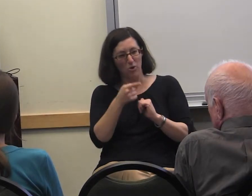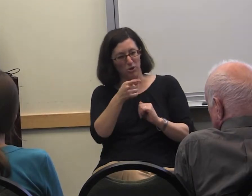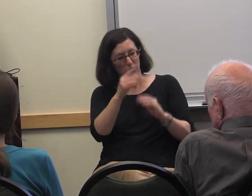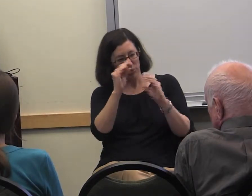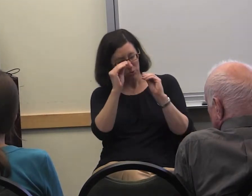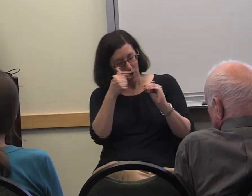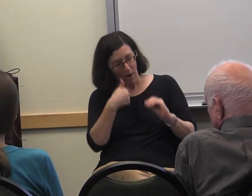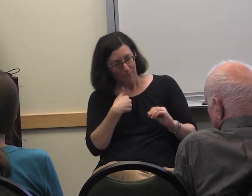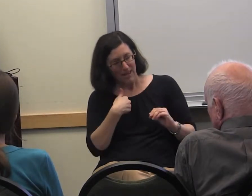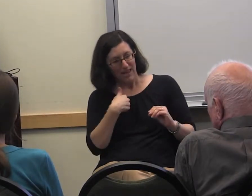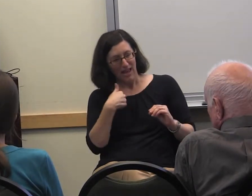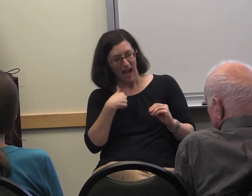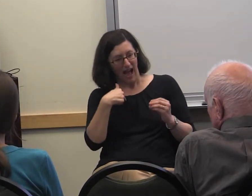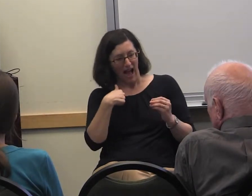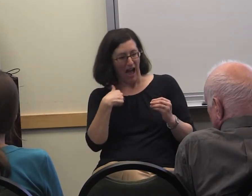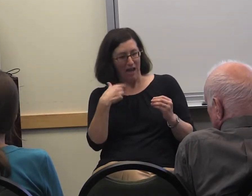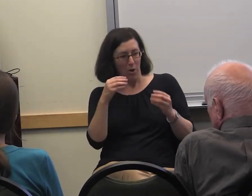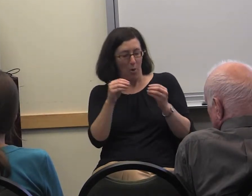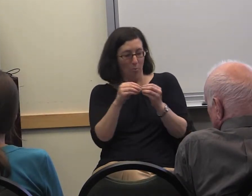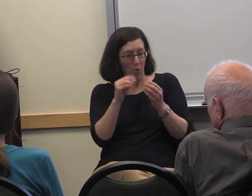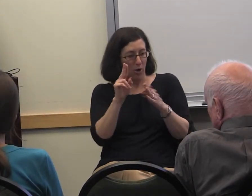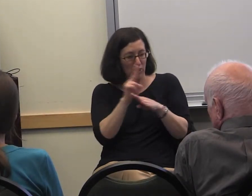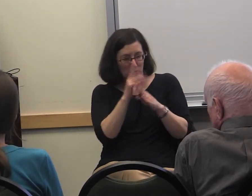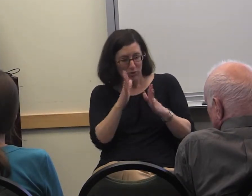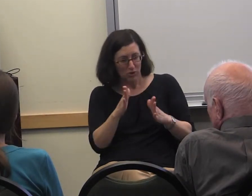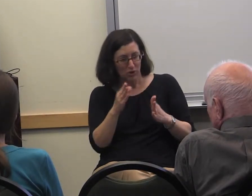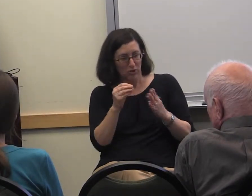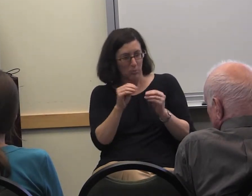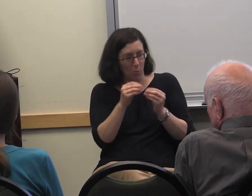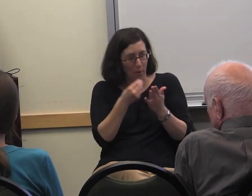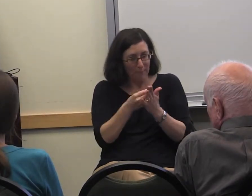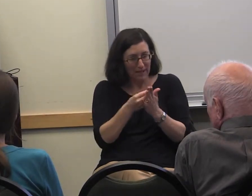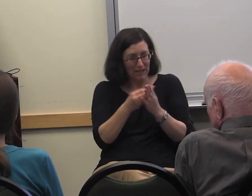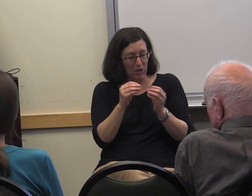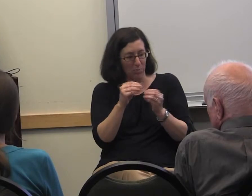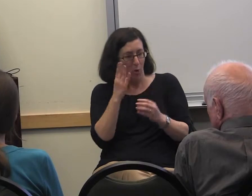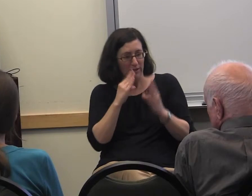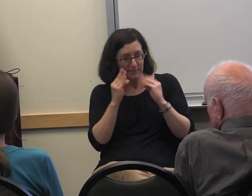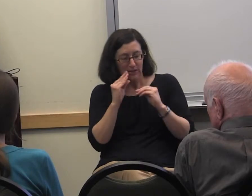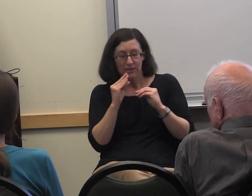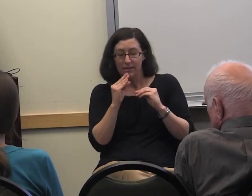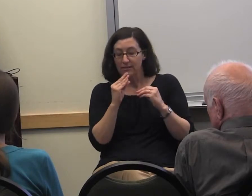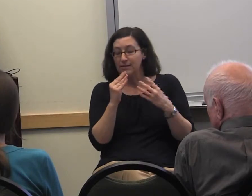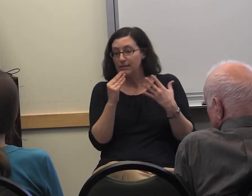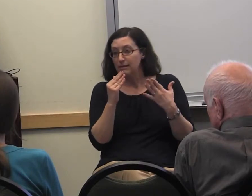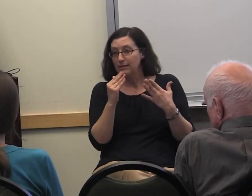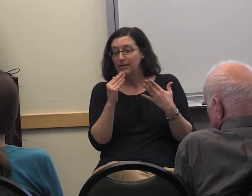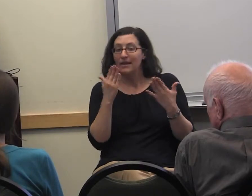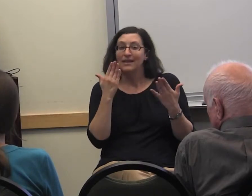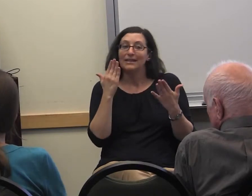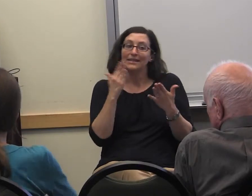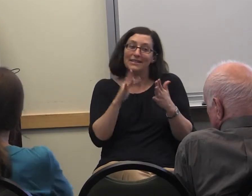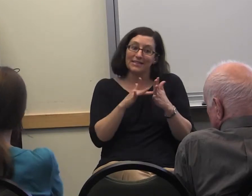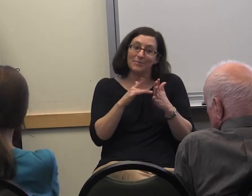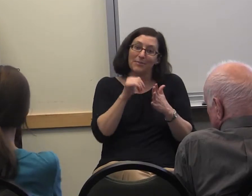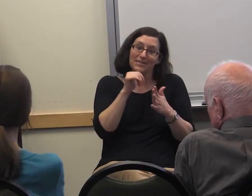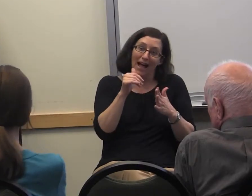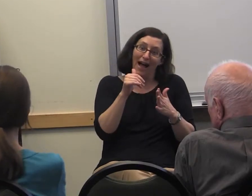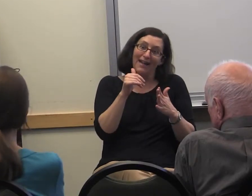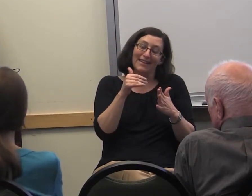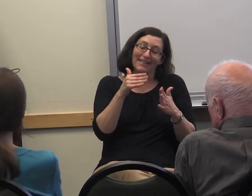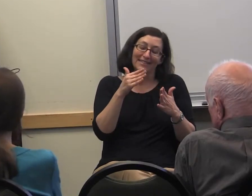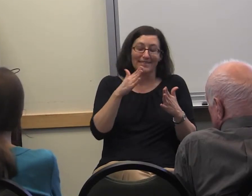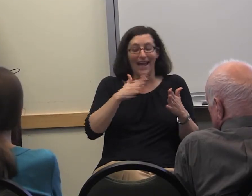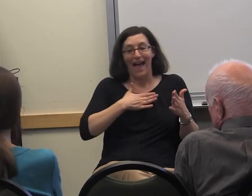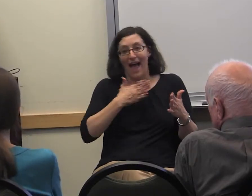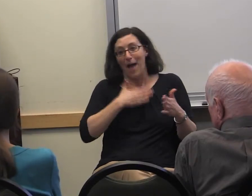me. I've gained users. I've made money. I've gained experience. It doesn't always end up so happily, but it can. And I would say